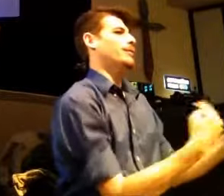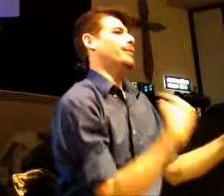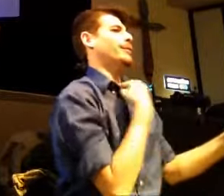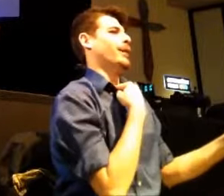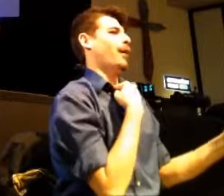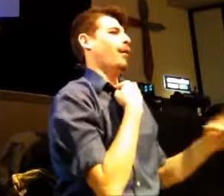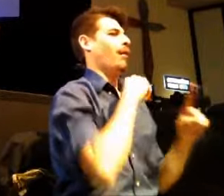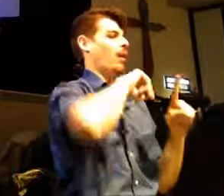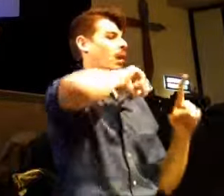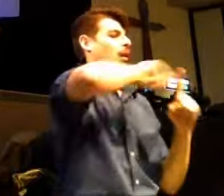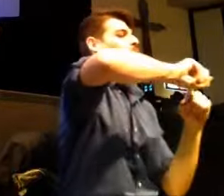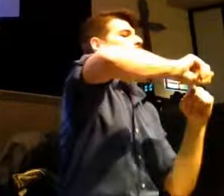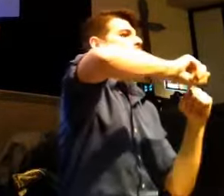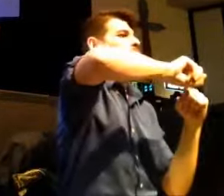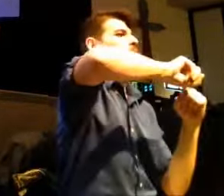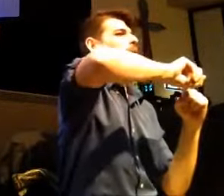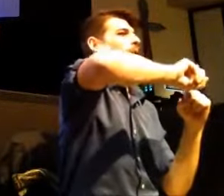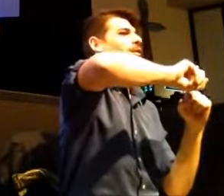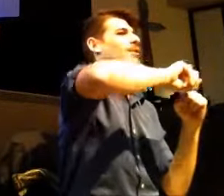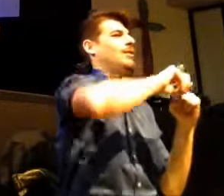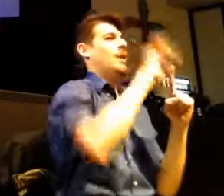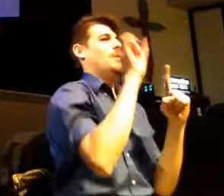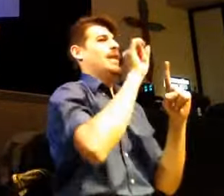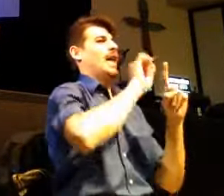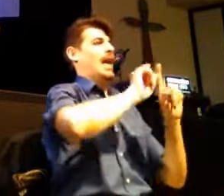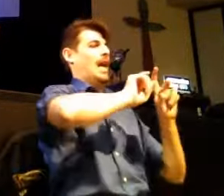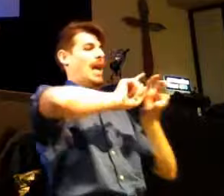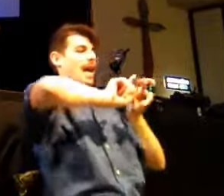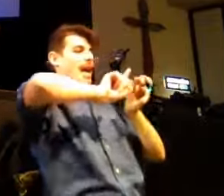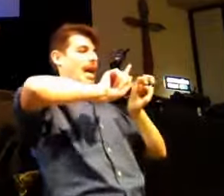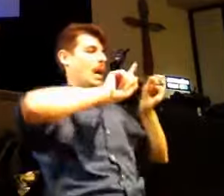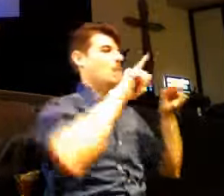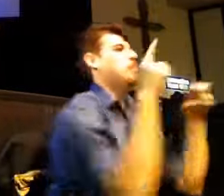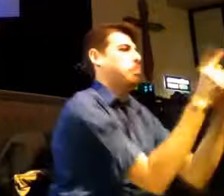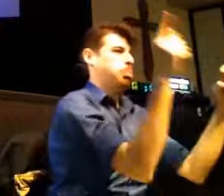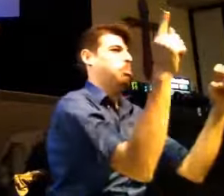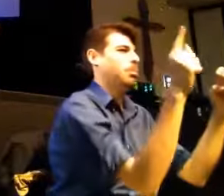transpire as they both go, bam, slam it